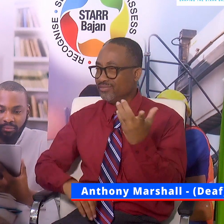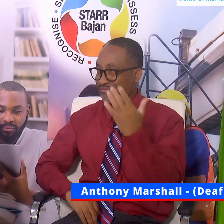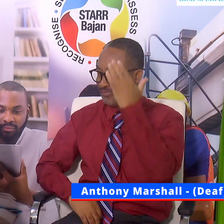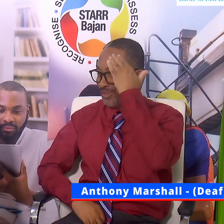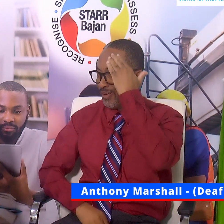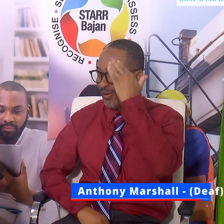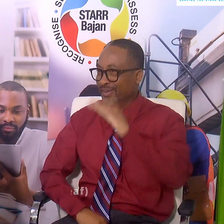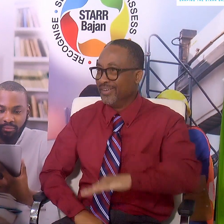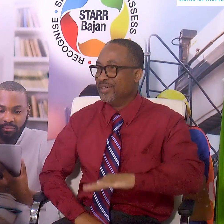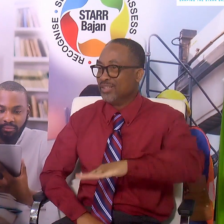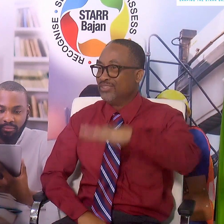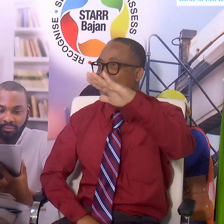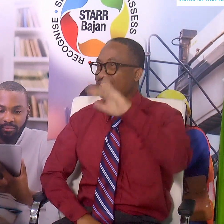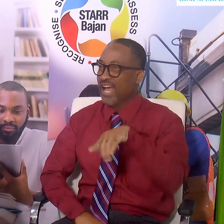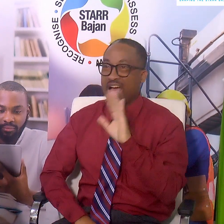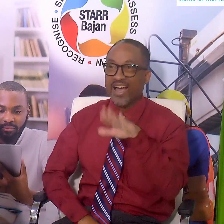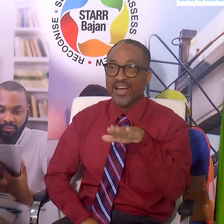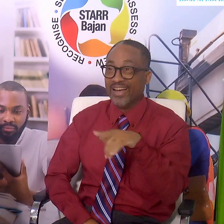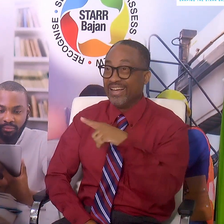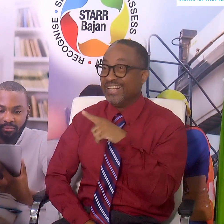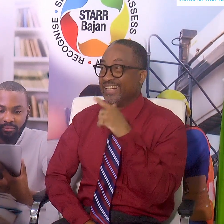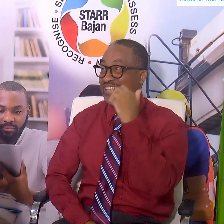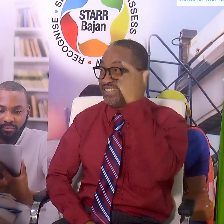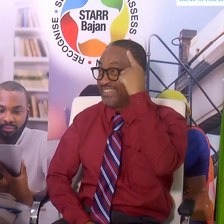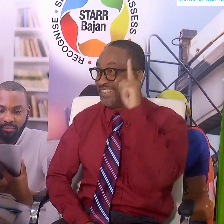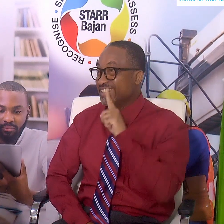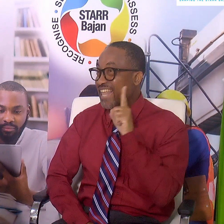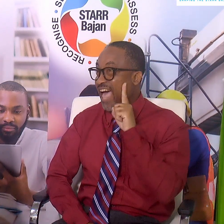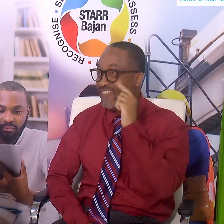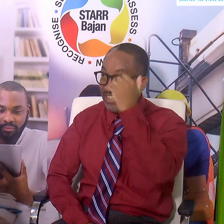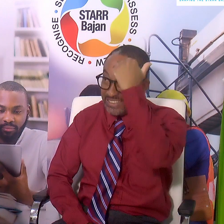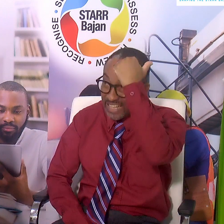One thing that they say,